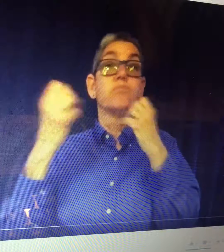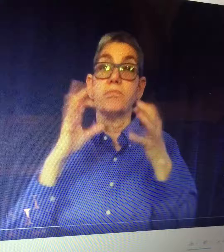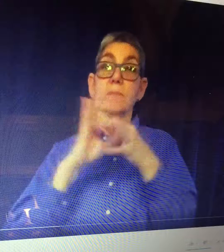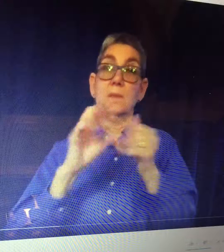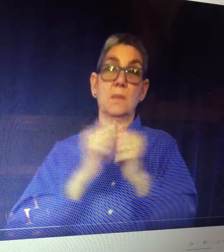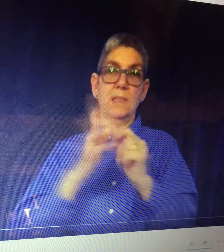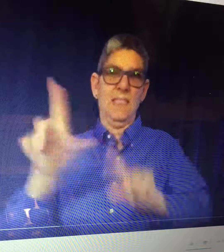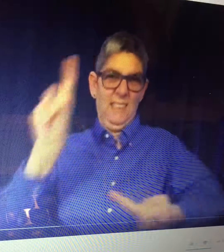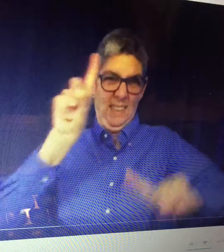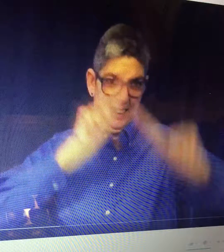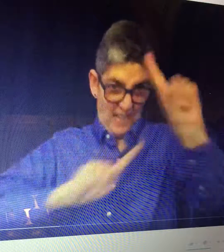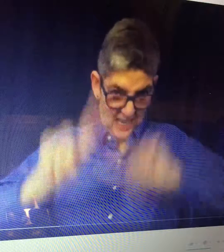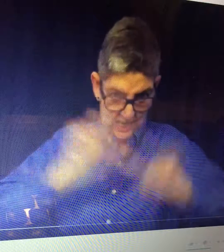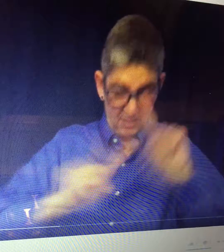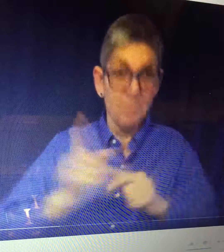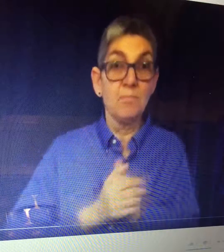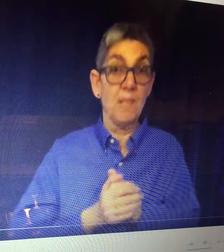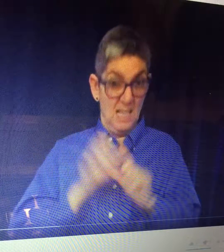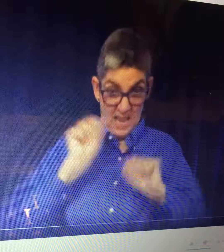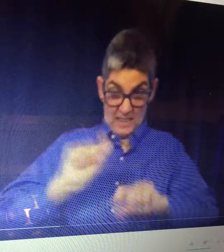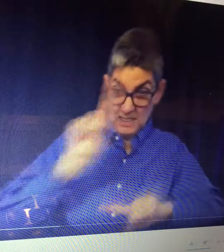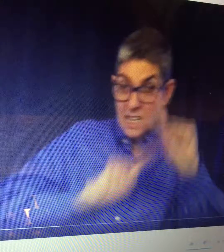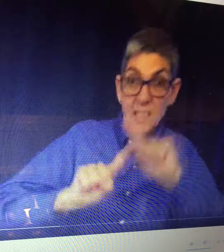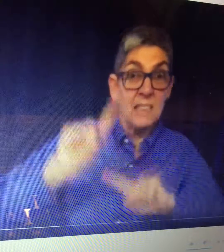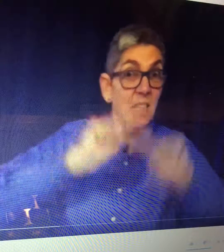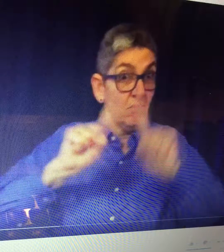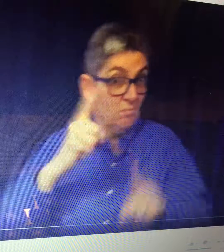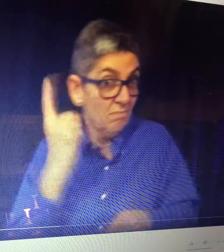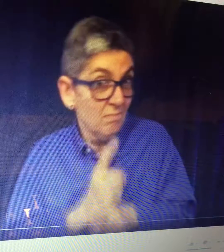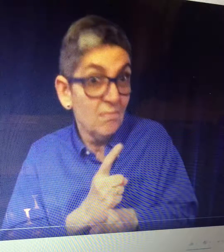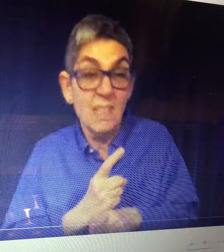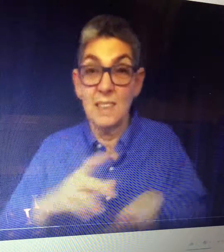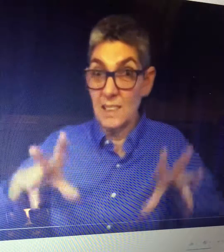ASL. So what's important for discussion with signs?